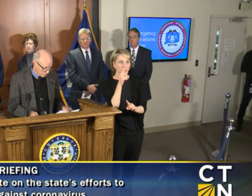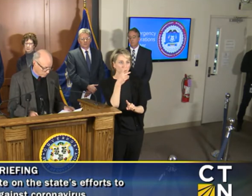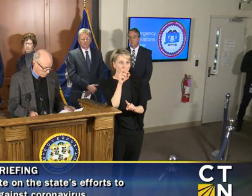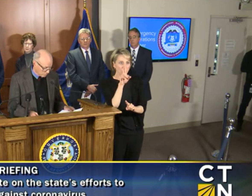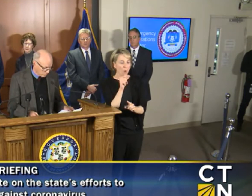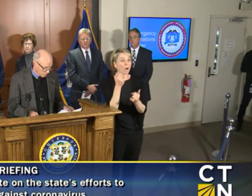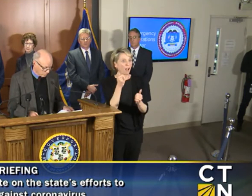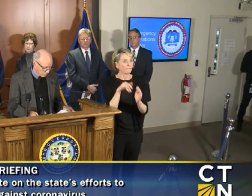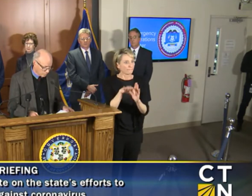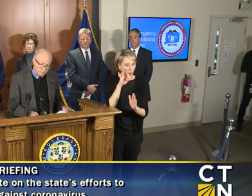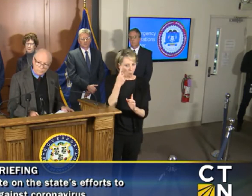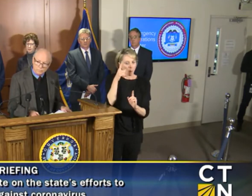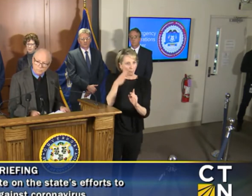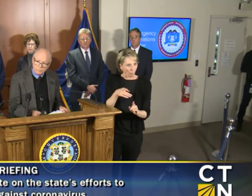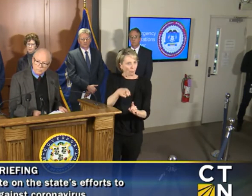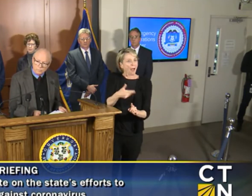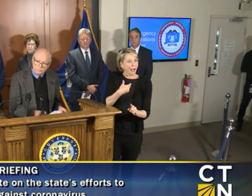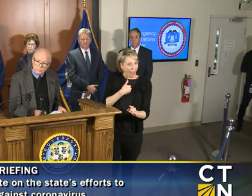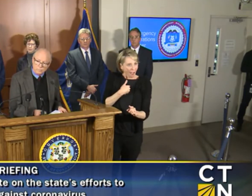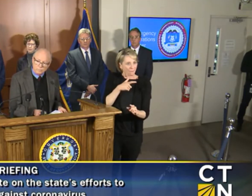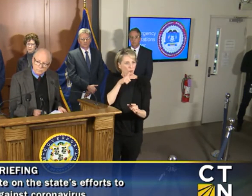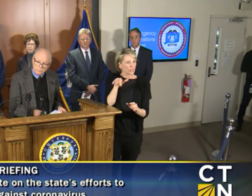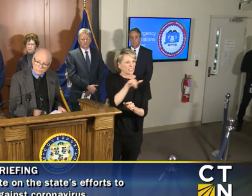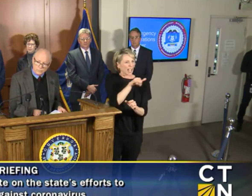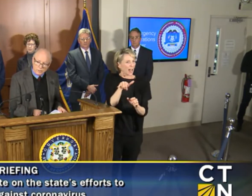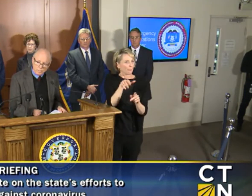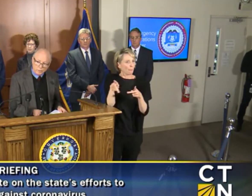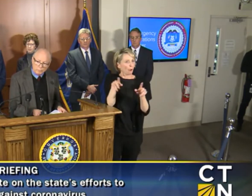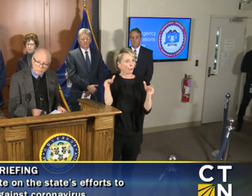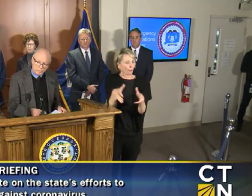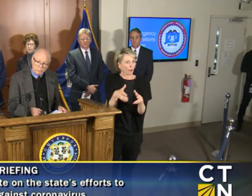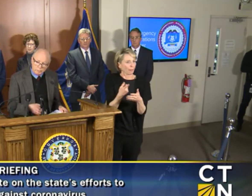to test as many of these people as possible. But